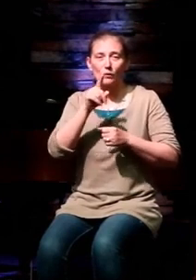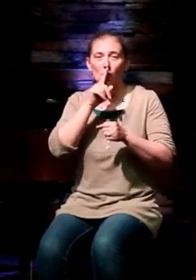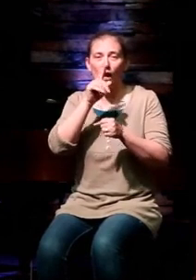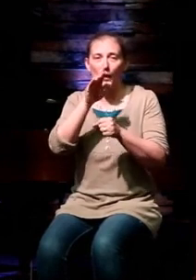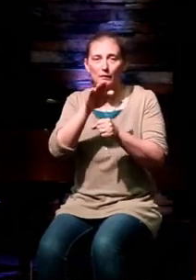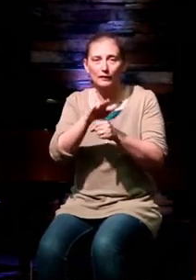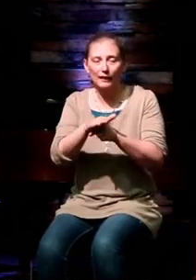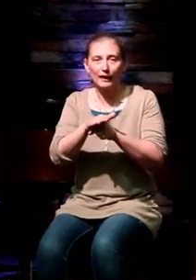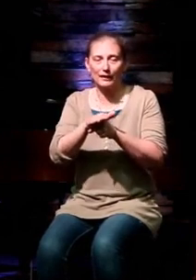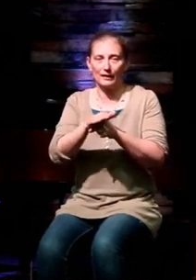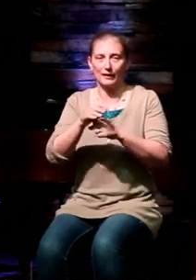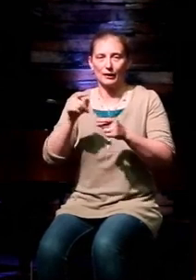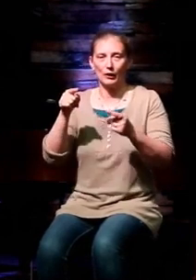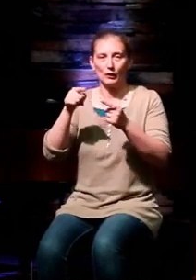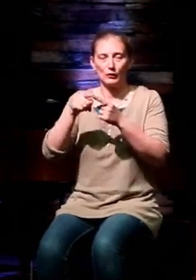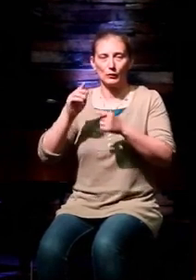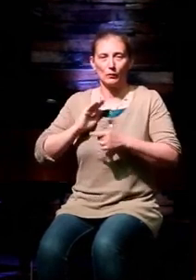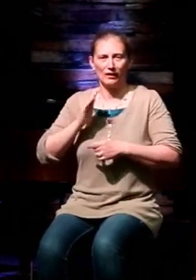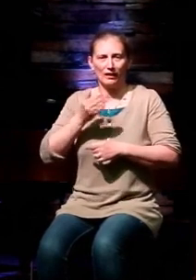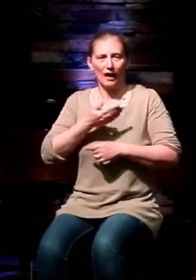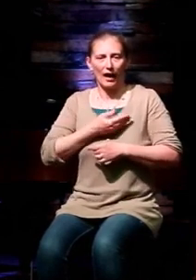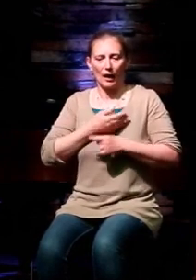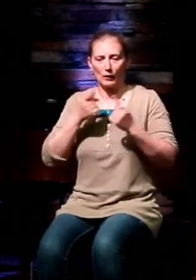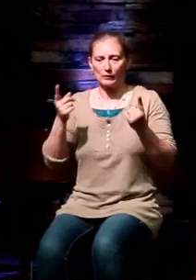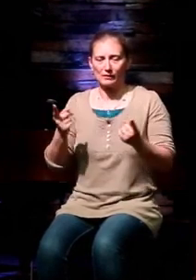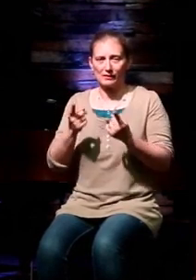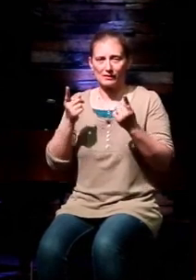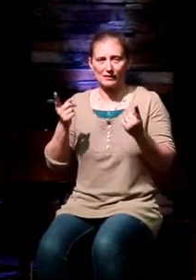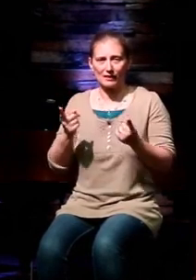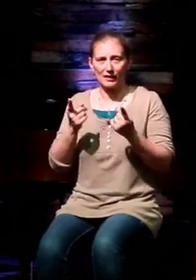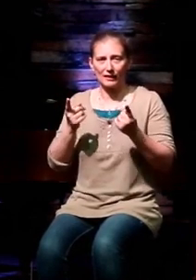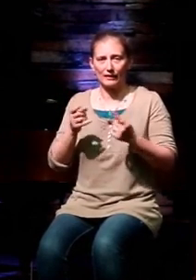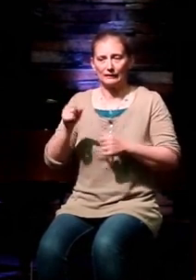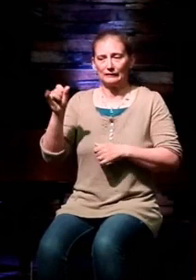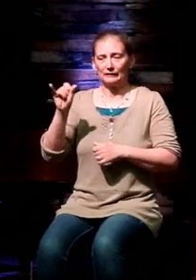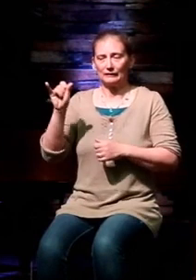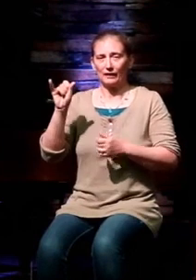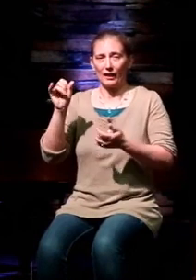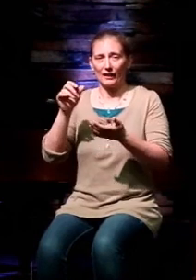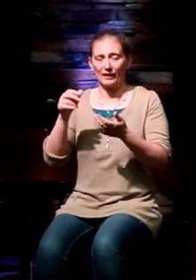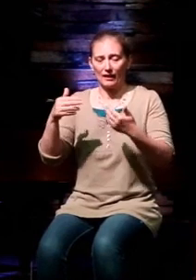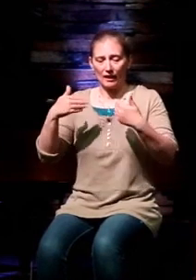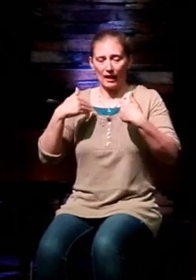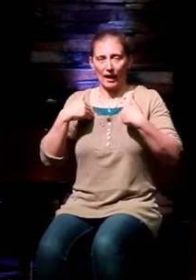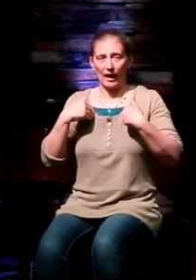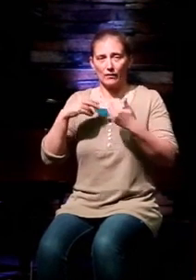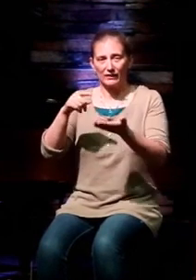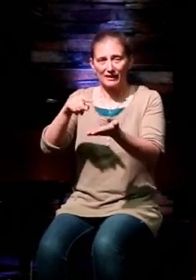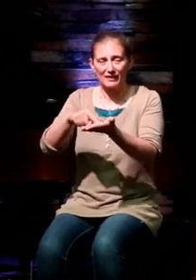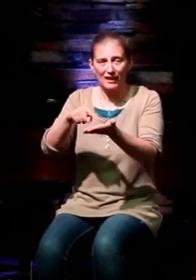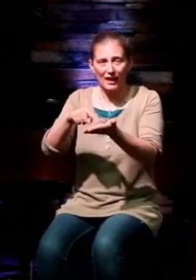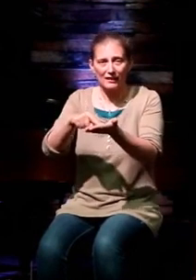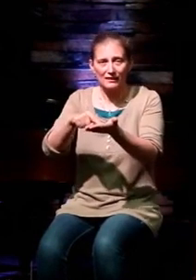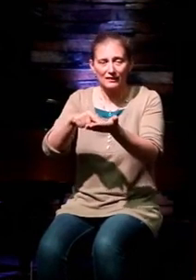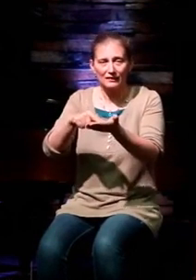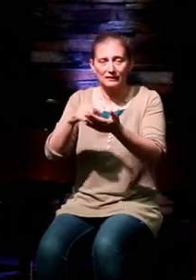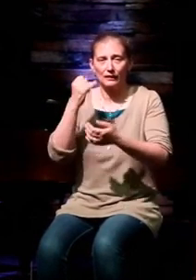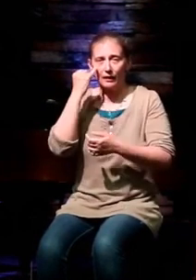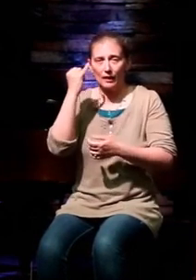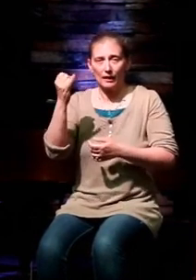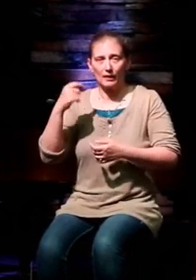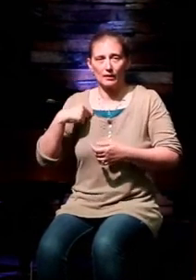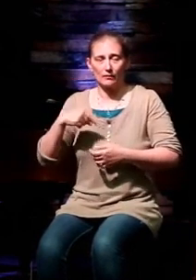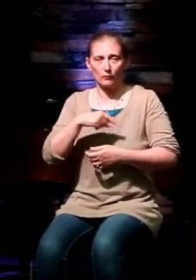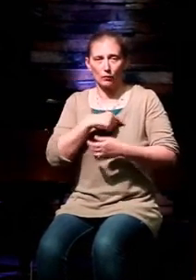it's like we're in debt to someone. And you know as well as I do, when you're in debt to someone, there's an obligation to pay off that